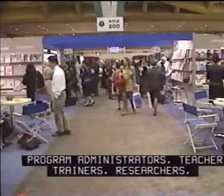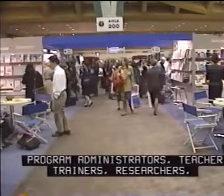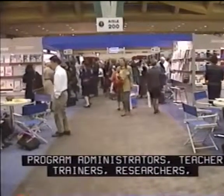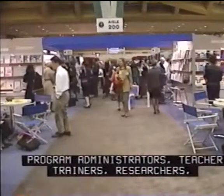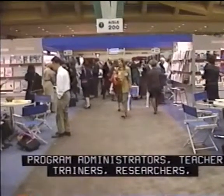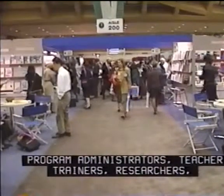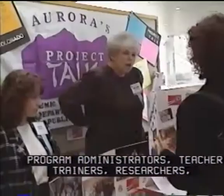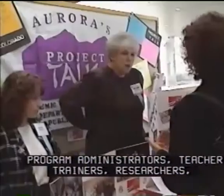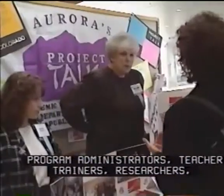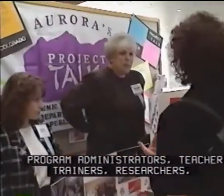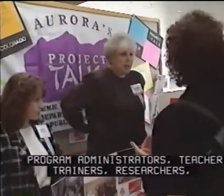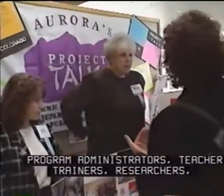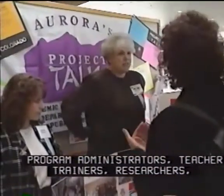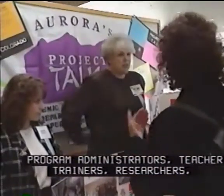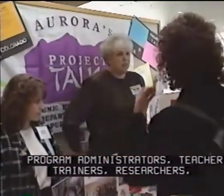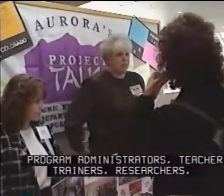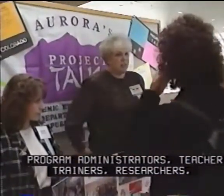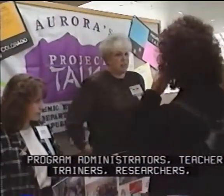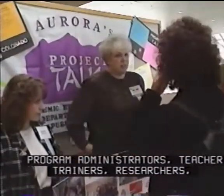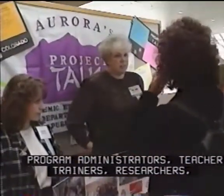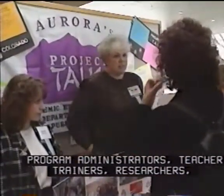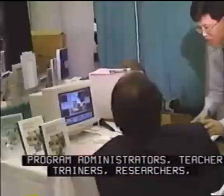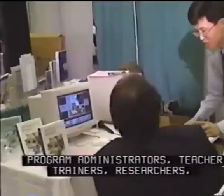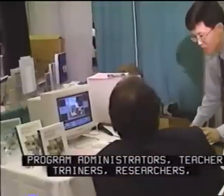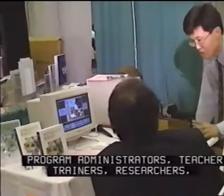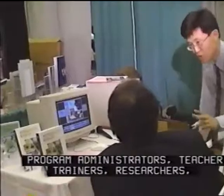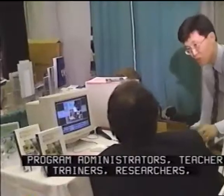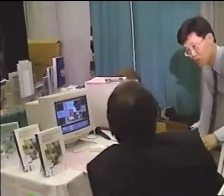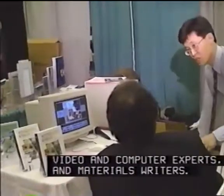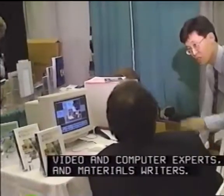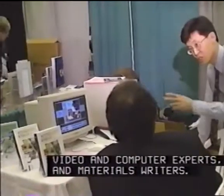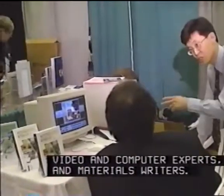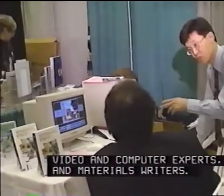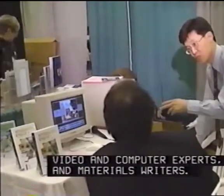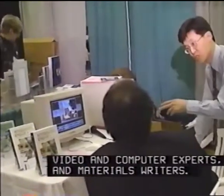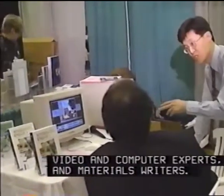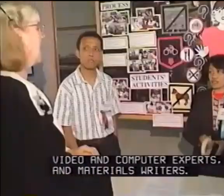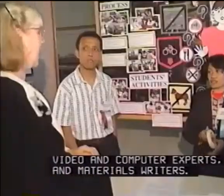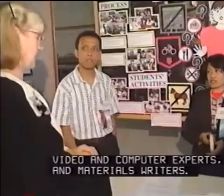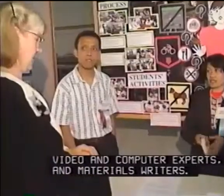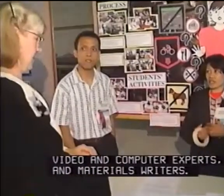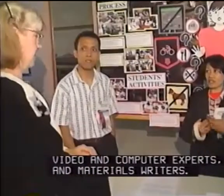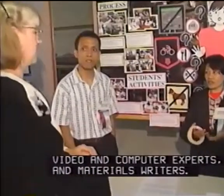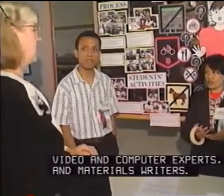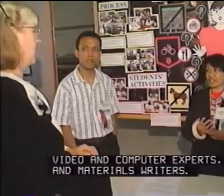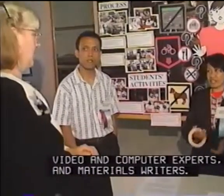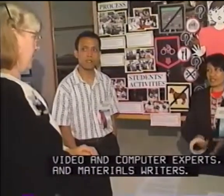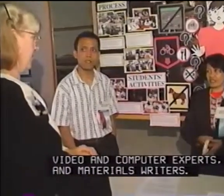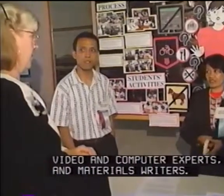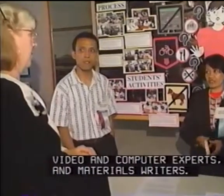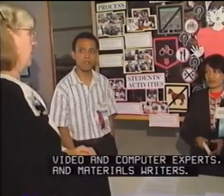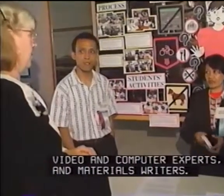administrators, teacher trainers, researchers, video and computer experts, and materials writers.